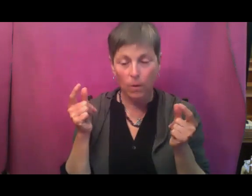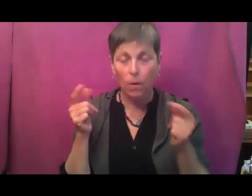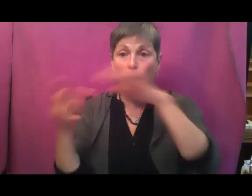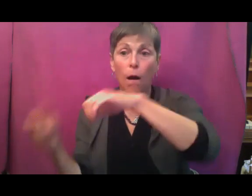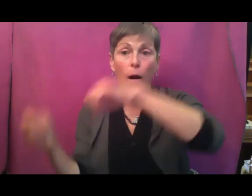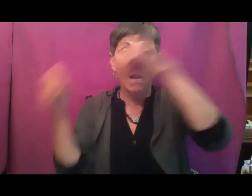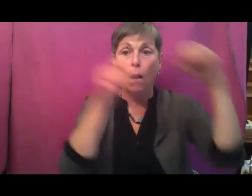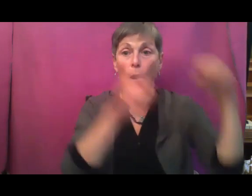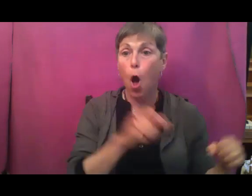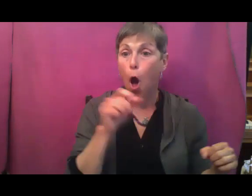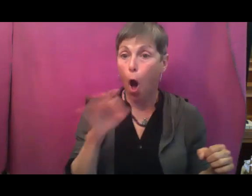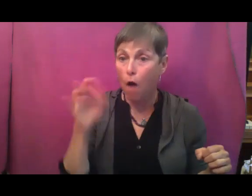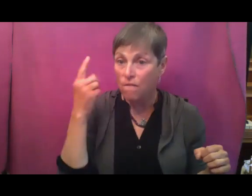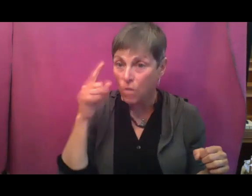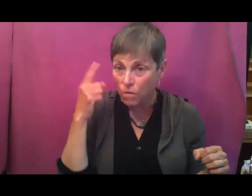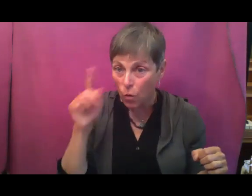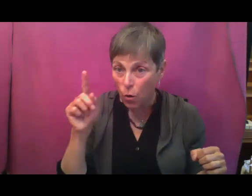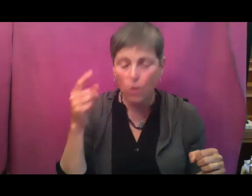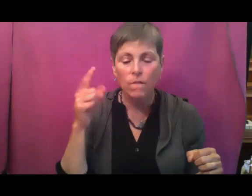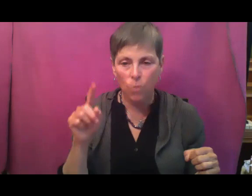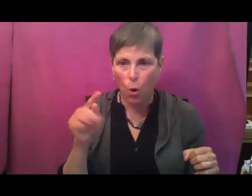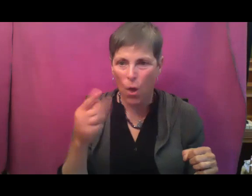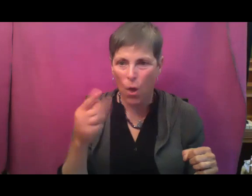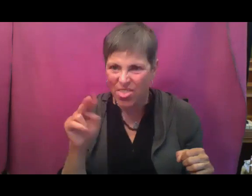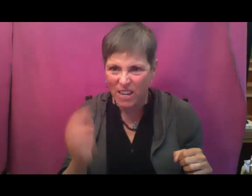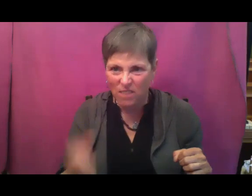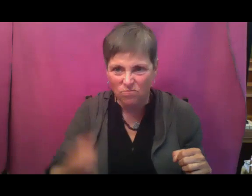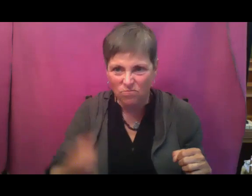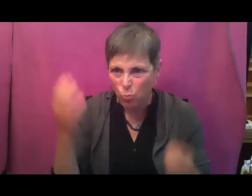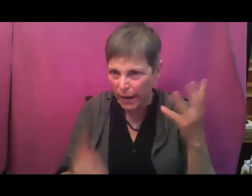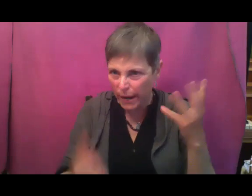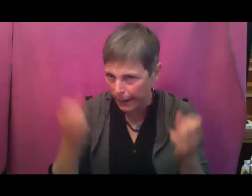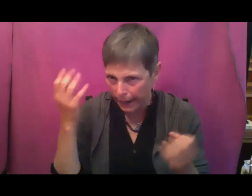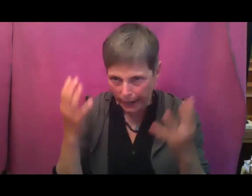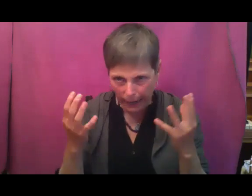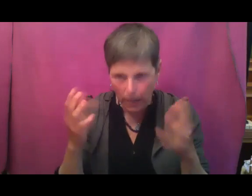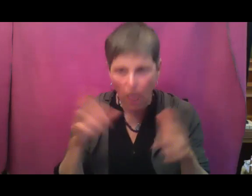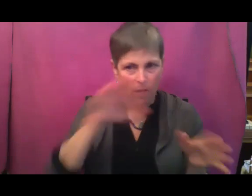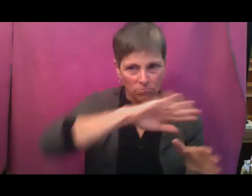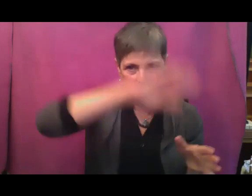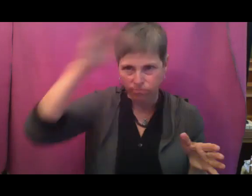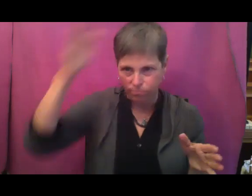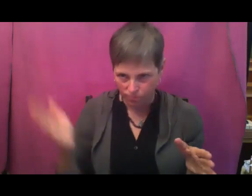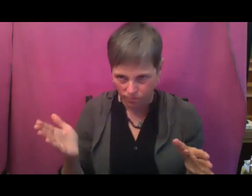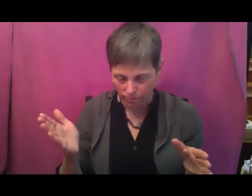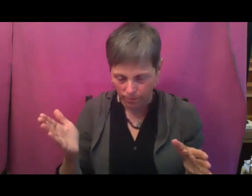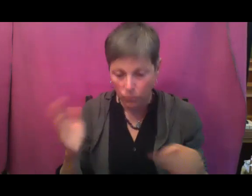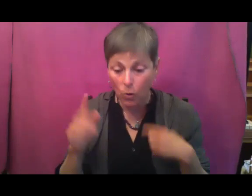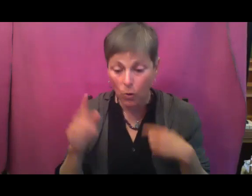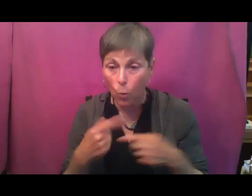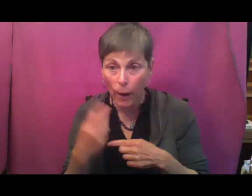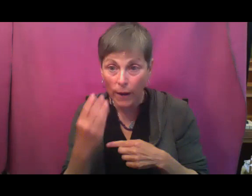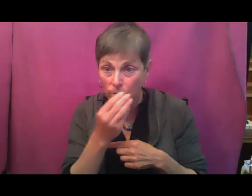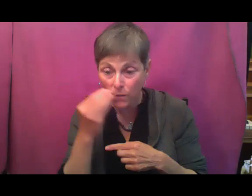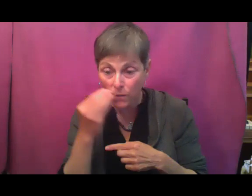thinning or weeding until we notice that they're flowering. At that point, we